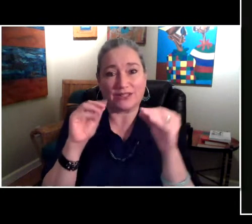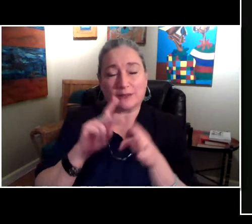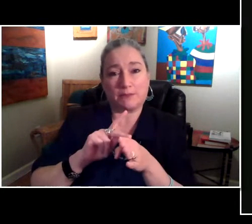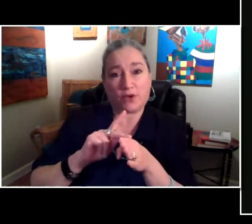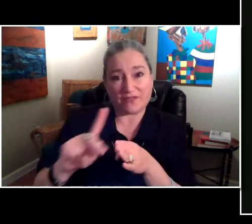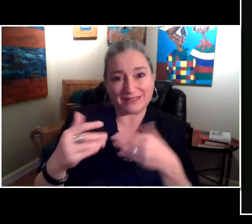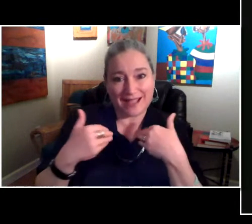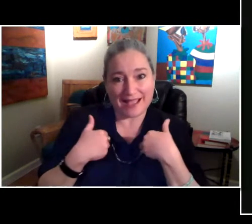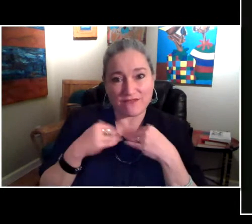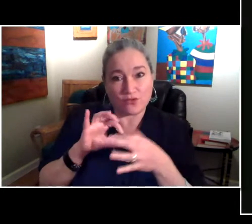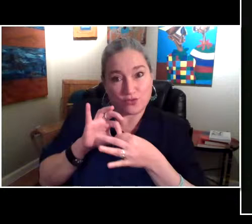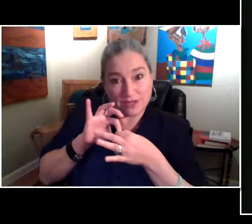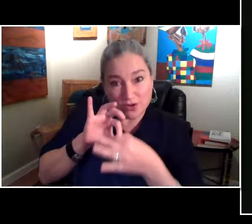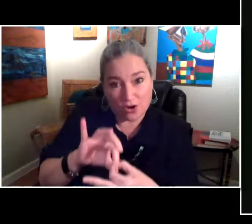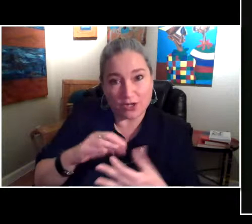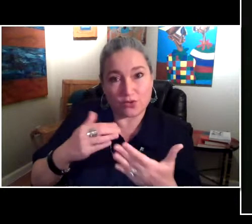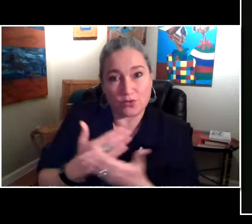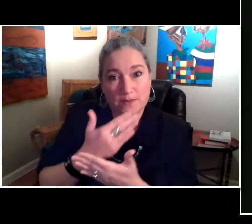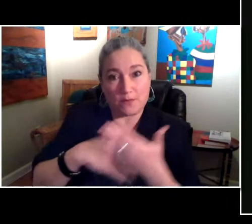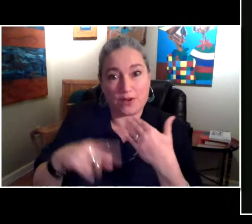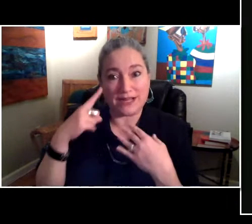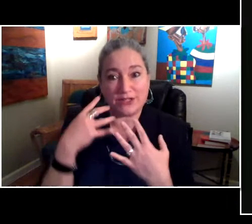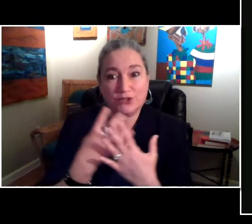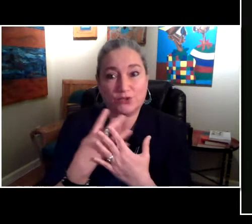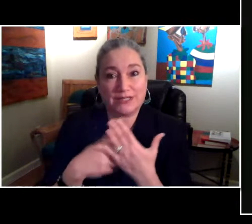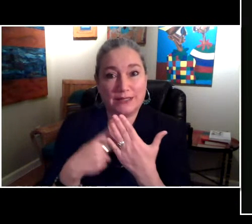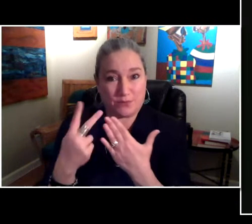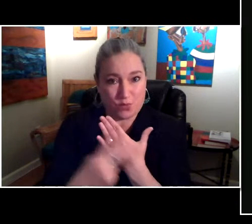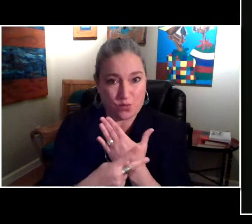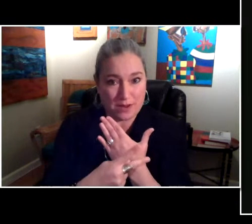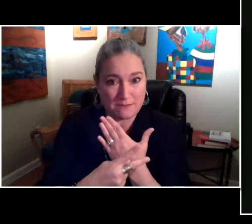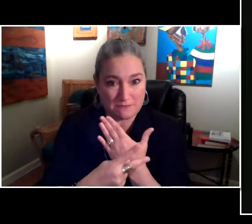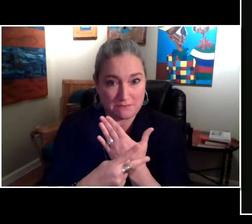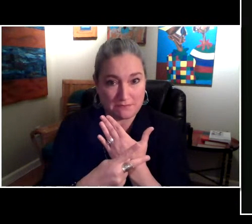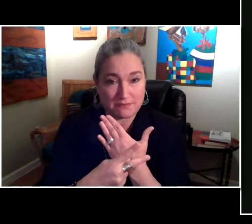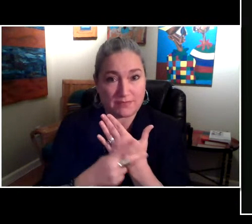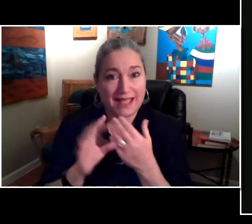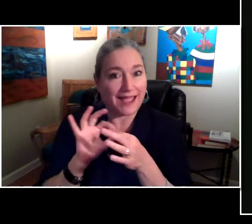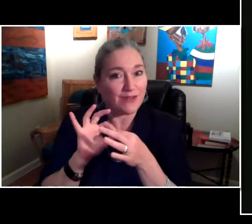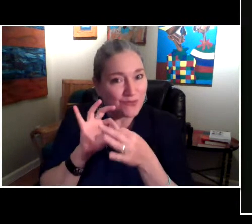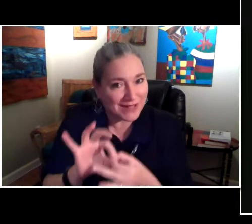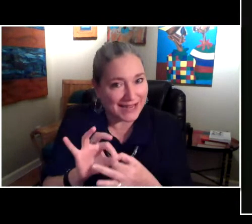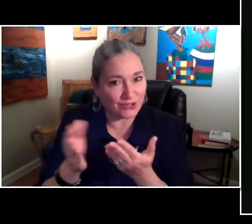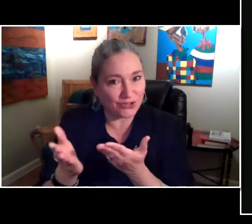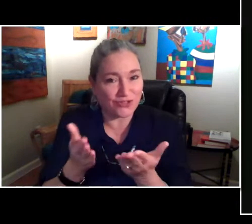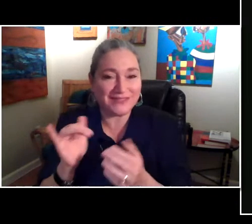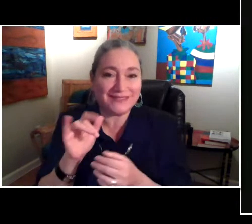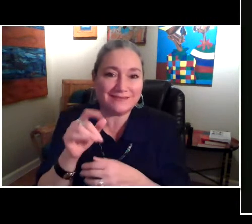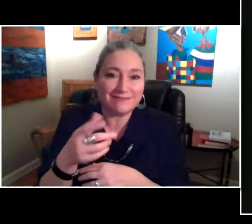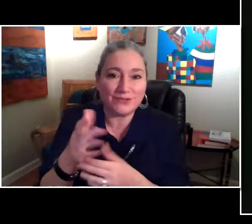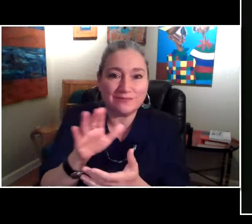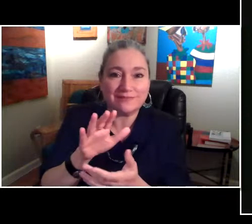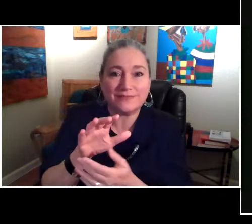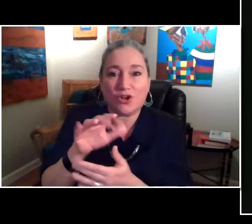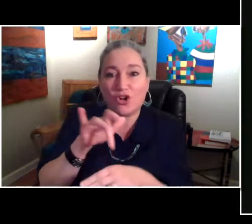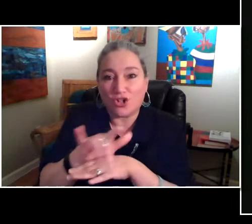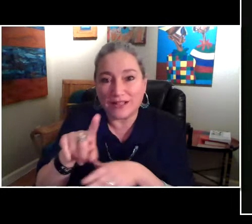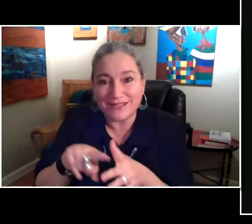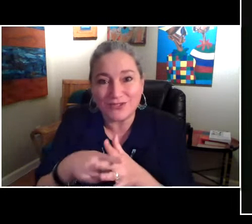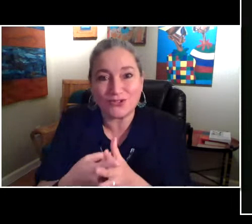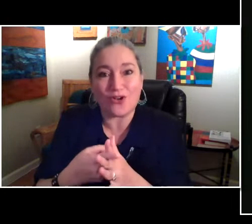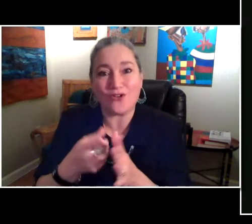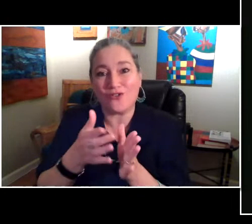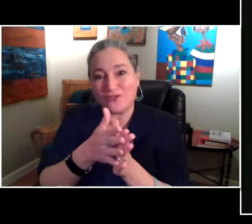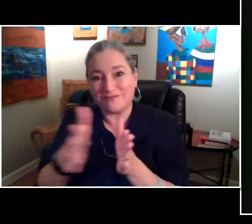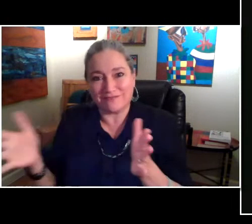are the experiences and understandings of deaf educational professionals regarding the newborn hearing screening